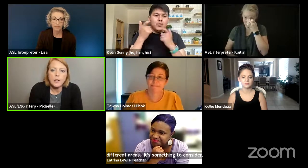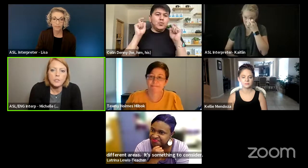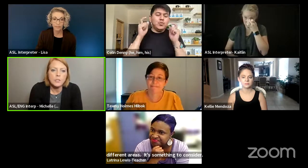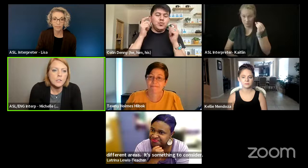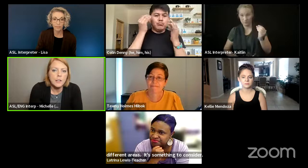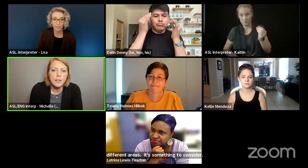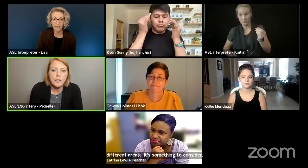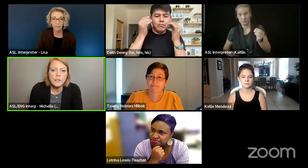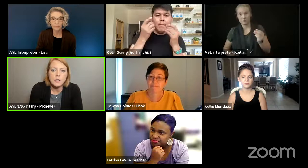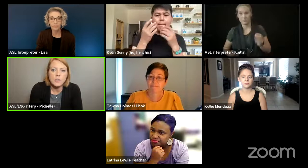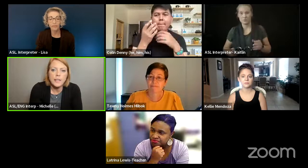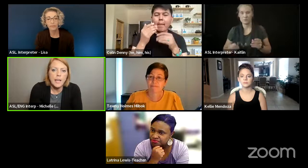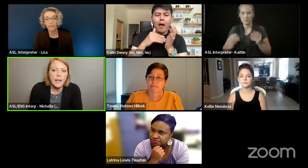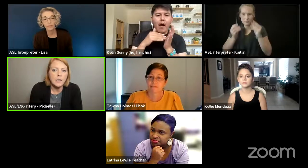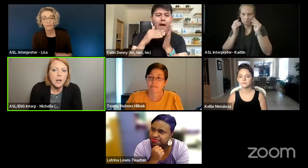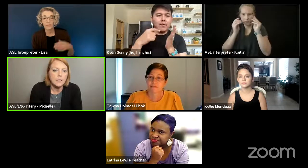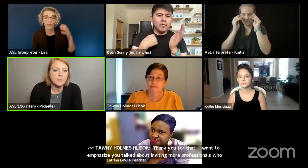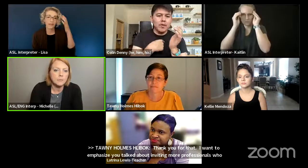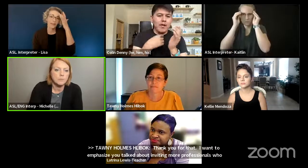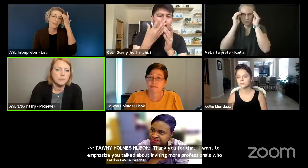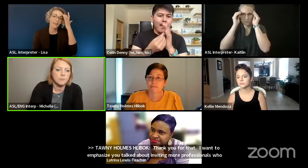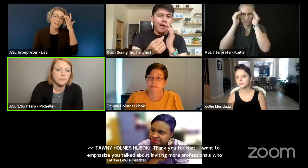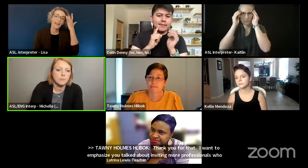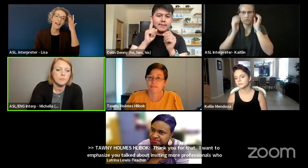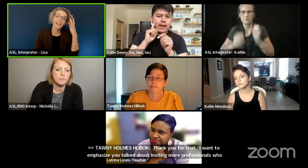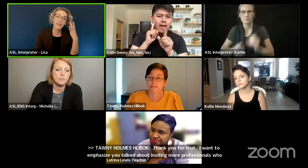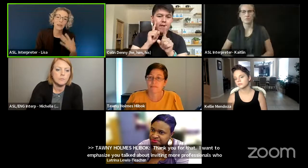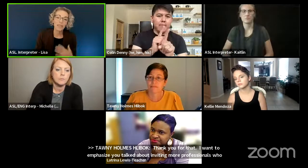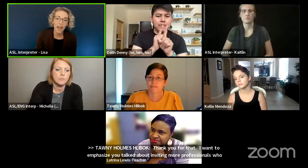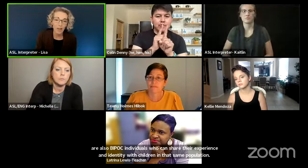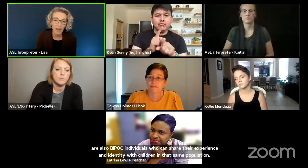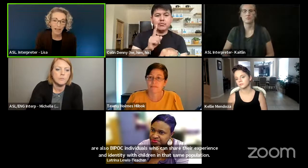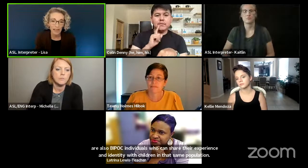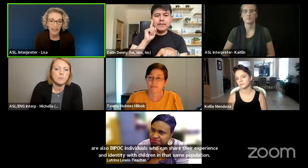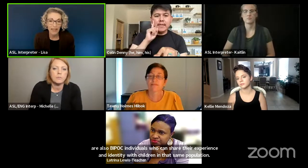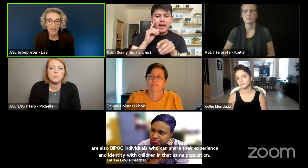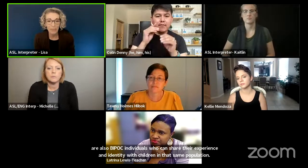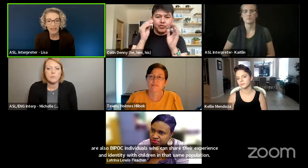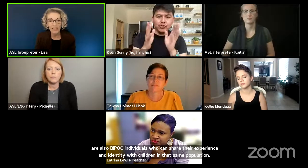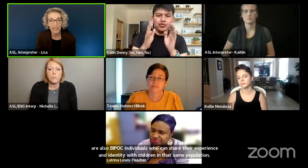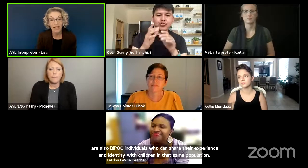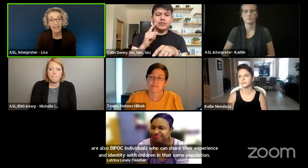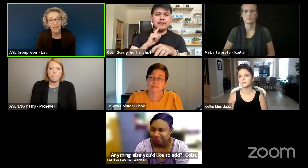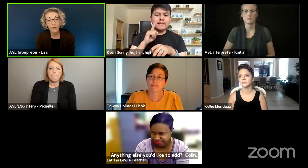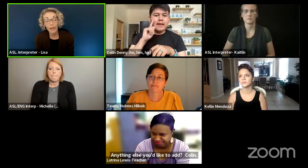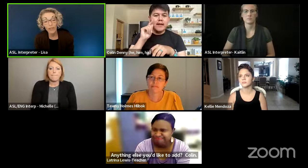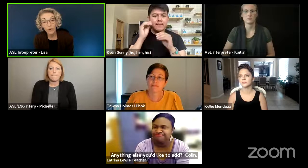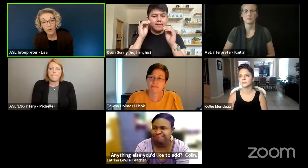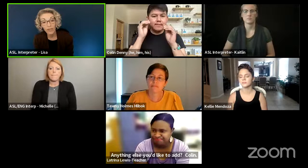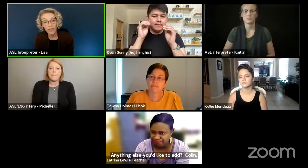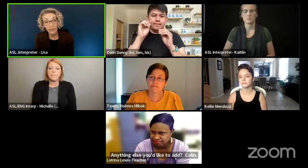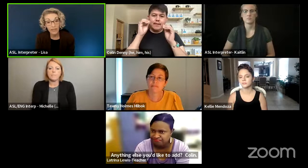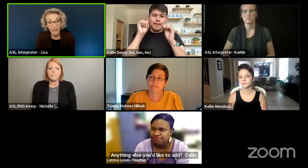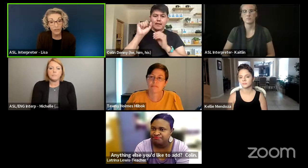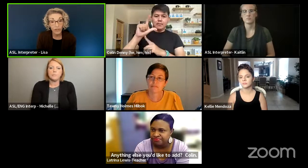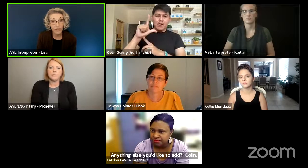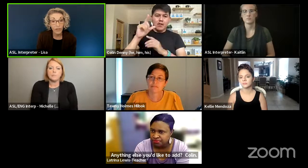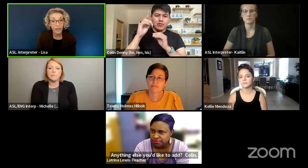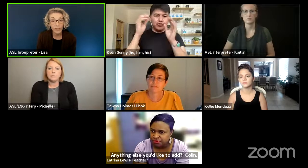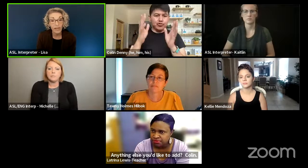population. Anything else you'd like to add, Colin? Yeah, this is a big topic. I've been thinking about this, like deaf mentors,